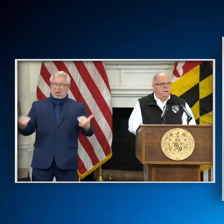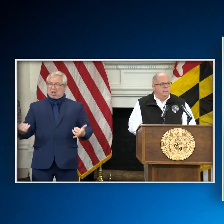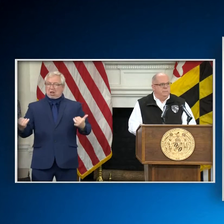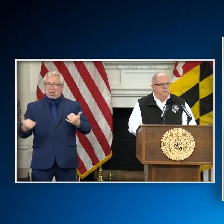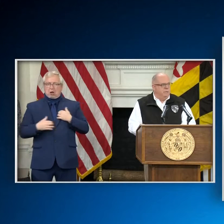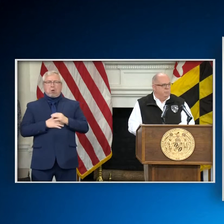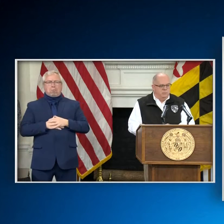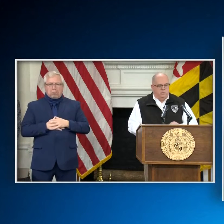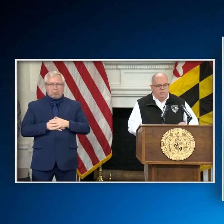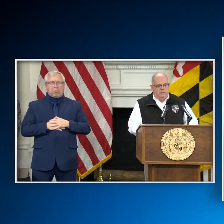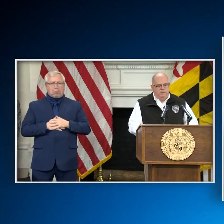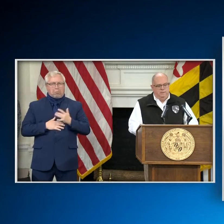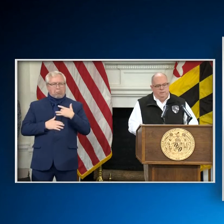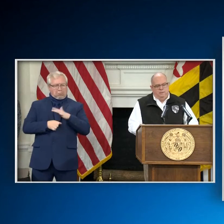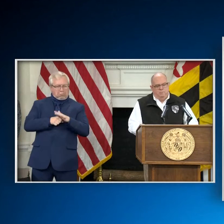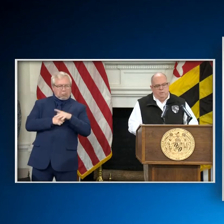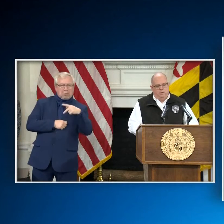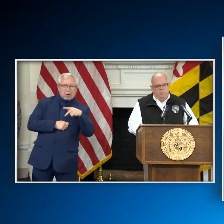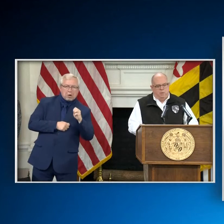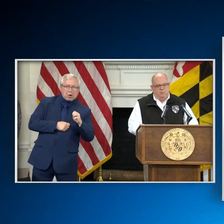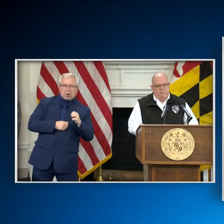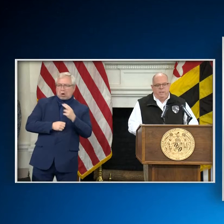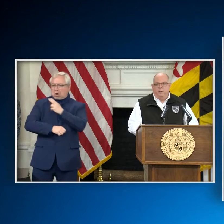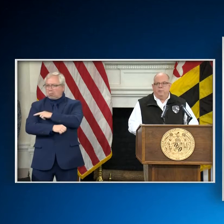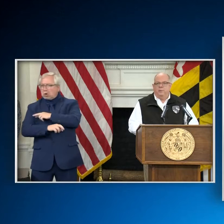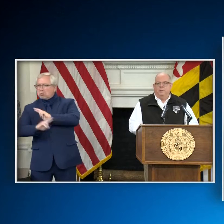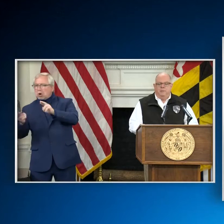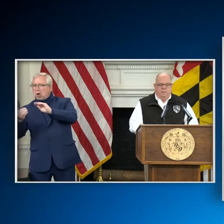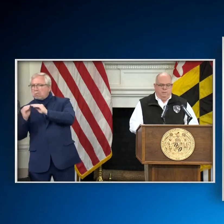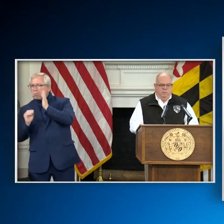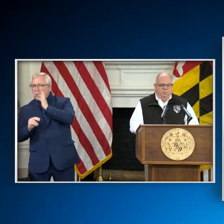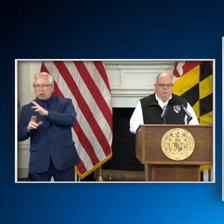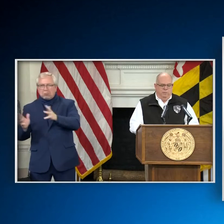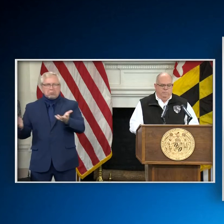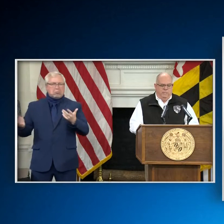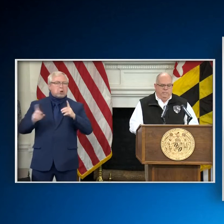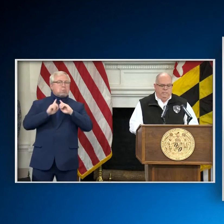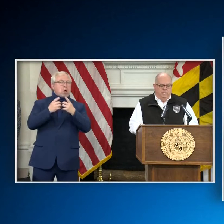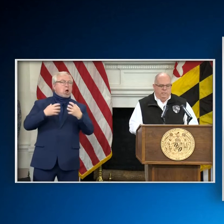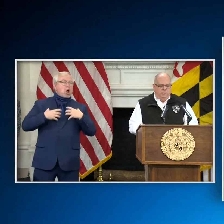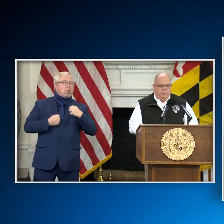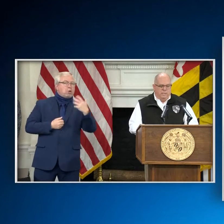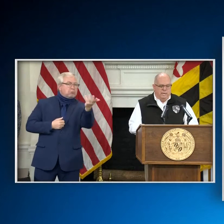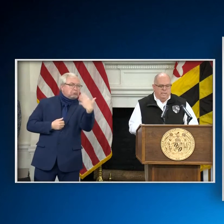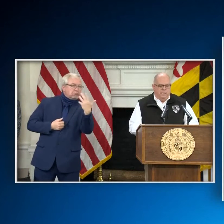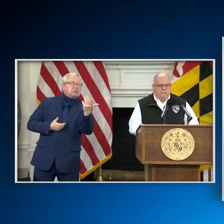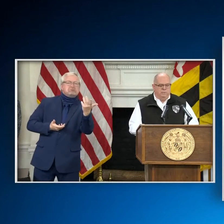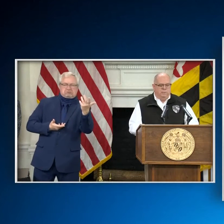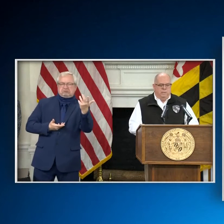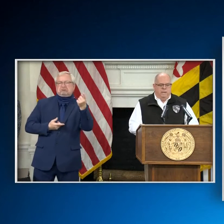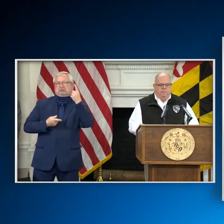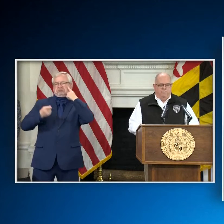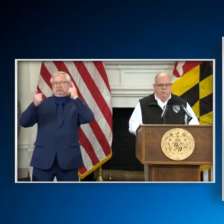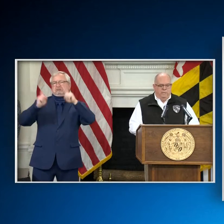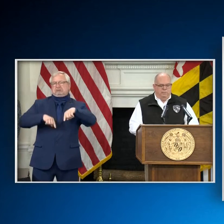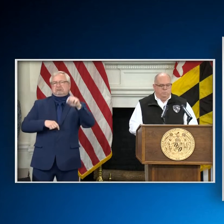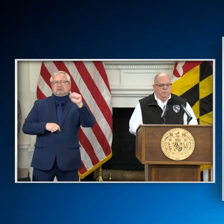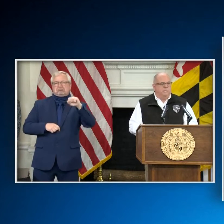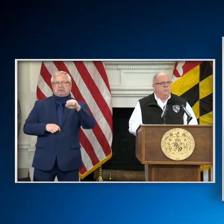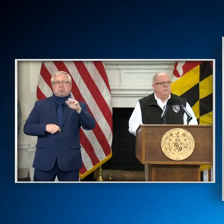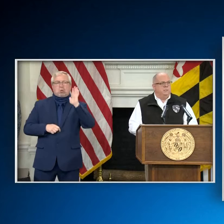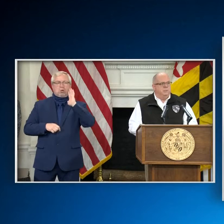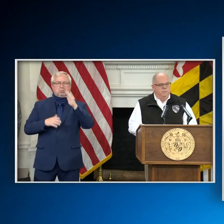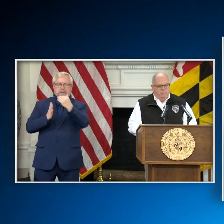building blocks in a better position, the Maryland Department of Health will immediately issue guidelines to allow for